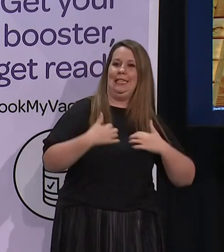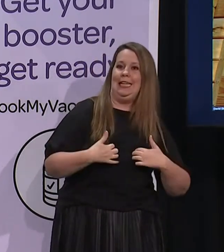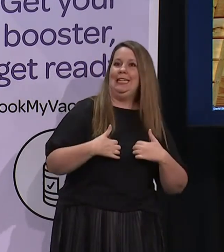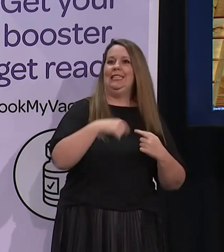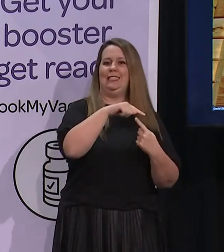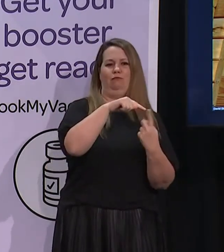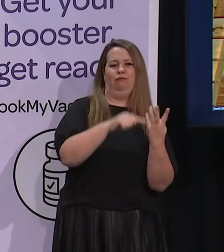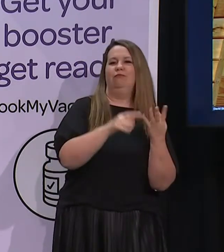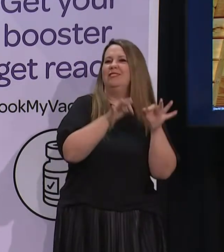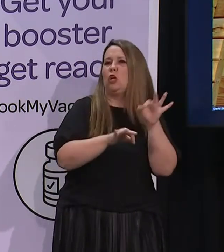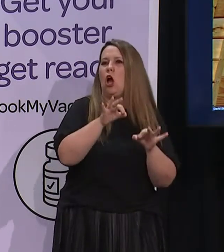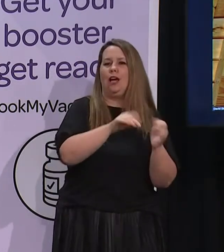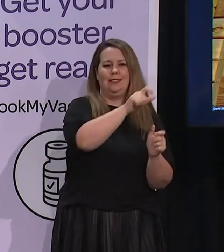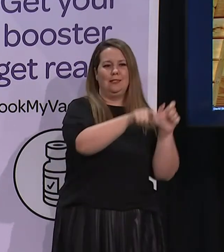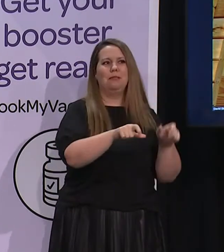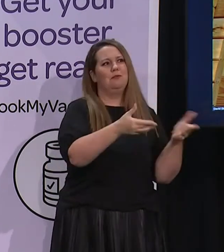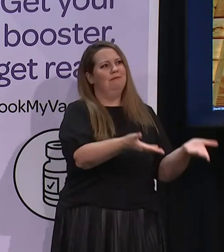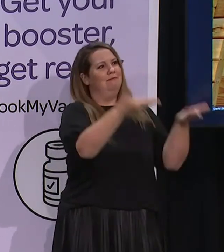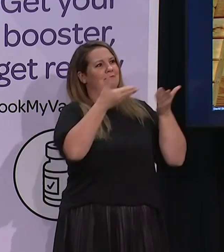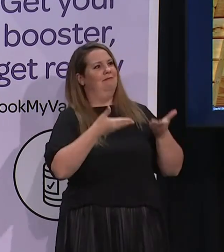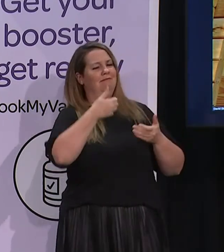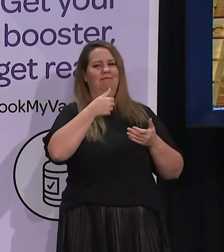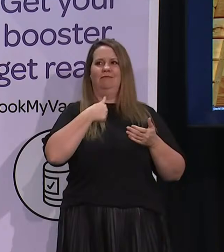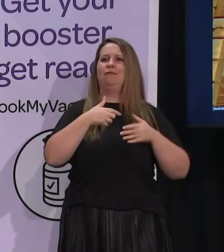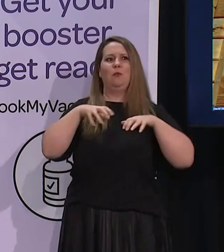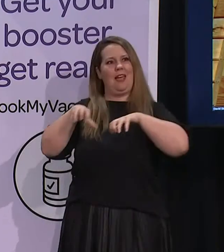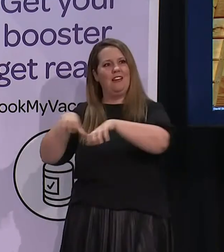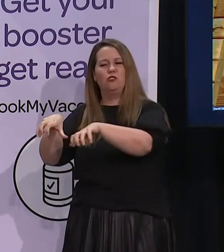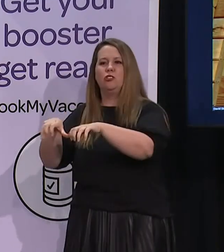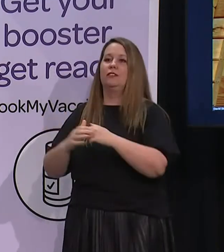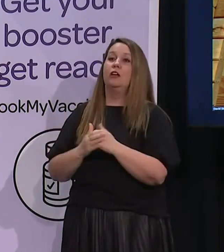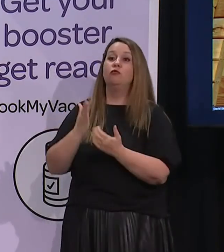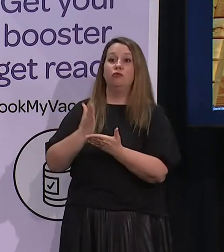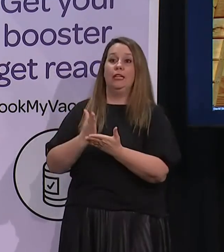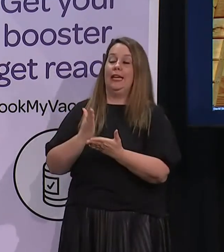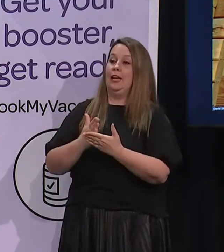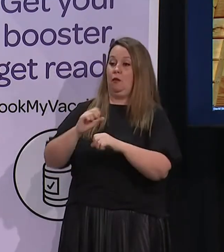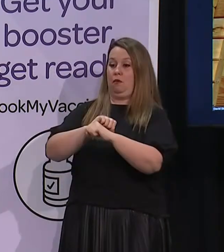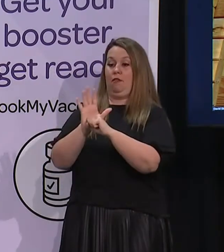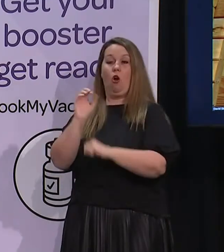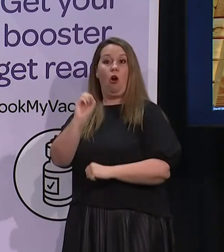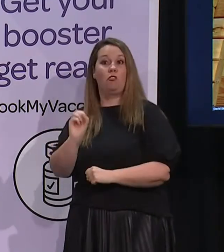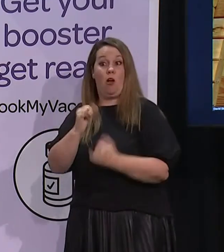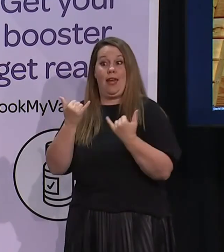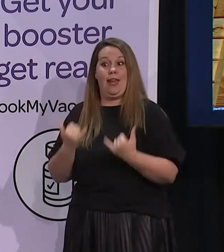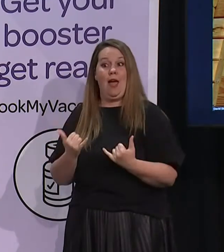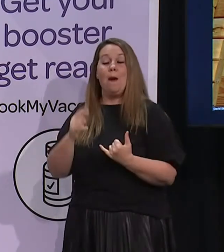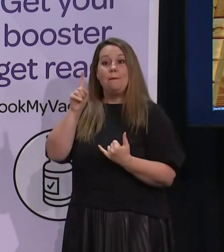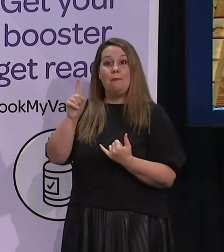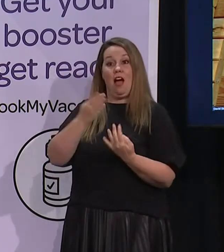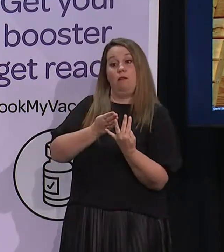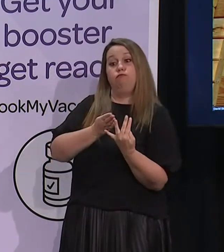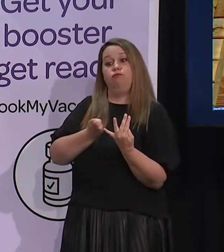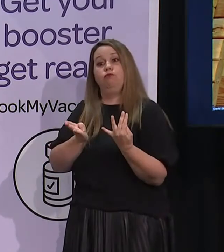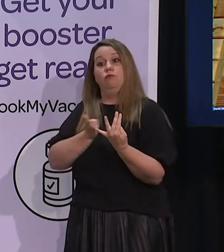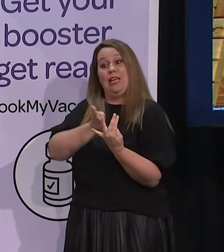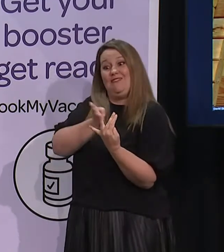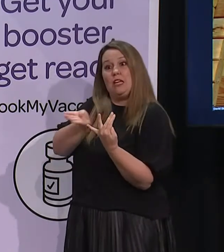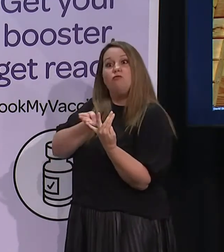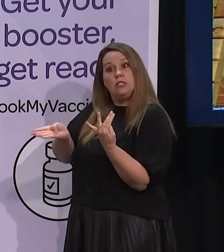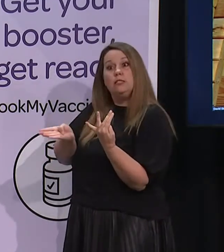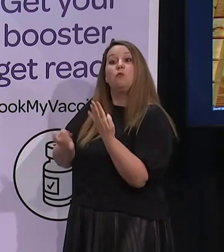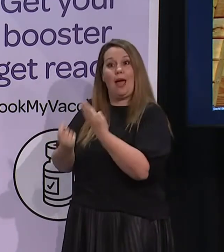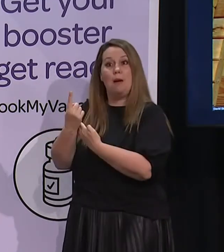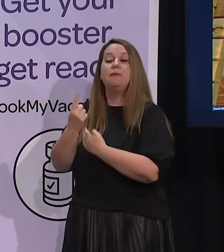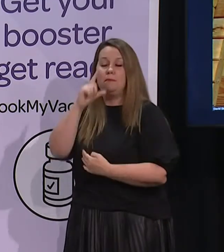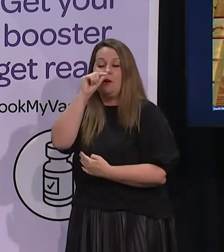epidemiologist. Yes, we're experiencing Omicron now, but that will not be the last variant we experience. We want to make sure that as we change our settings at the border,